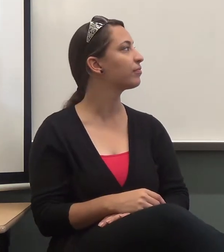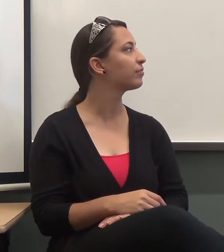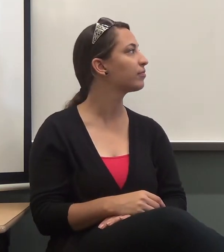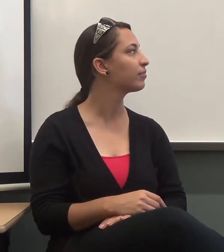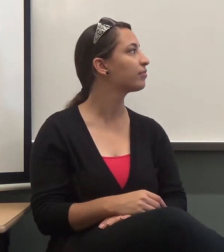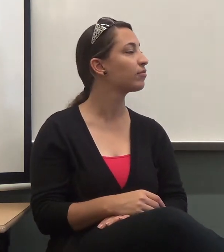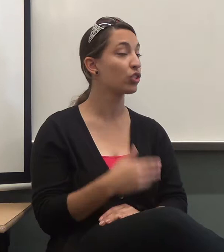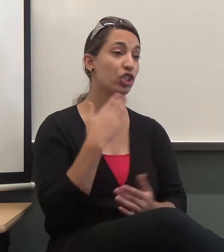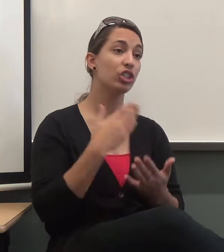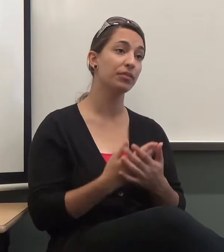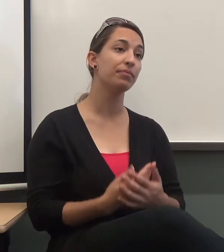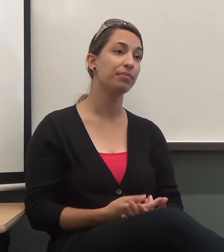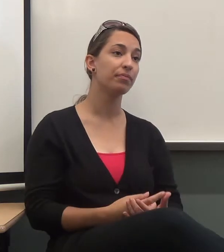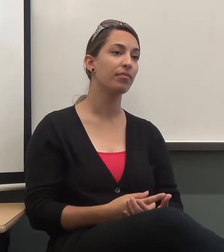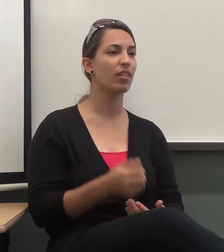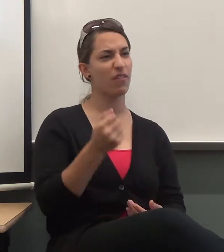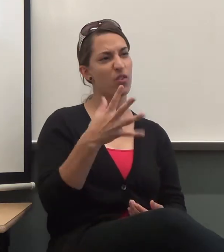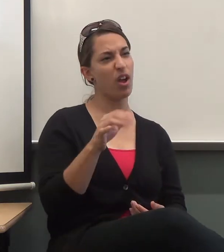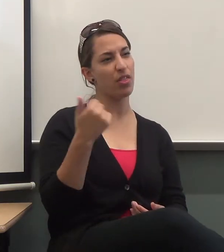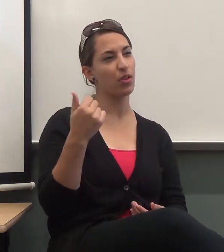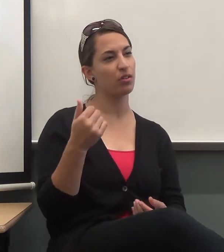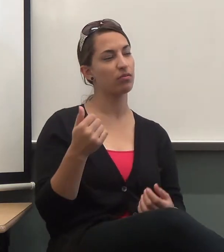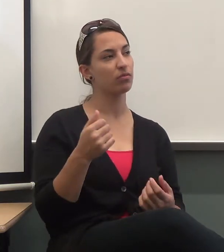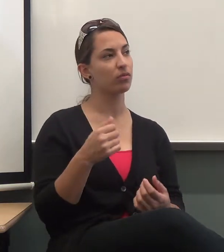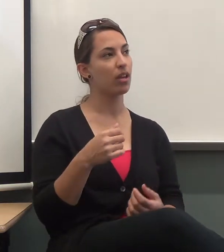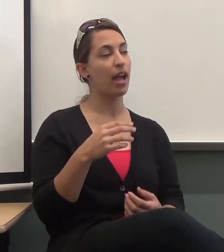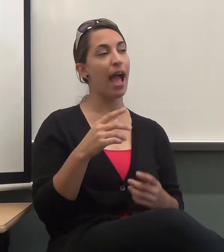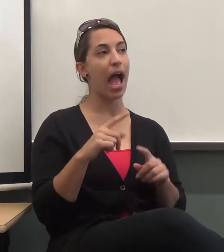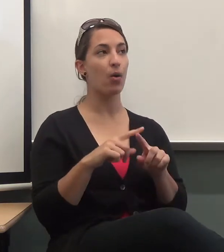Good. Then a couple that we know more familiar, however.